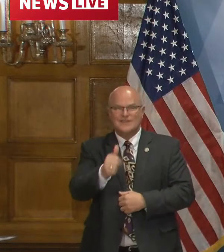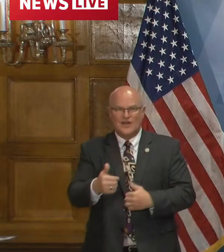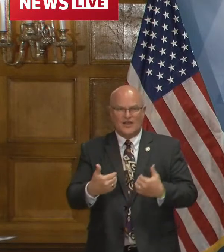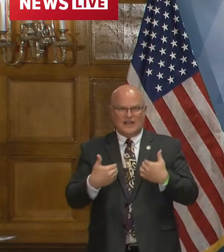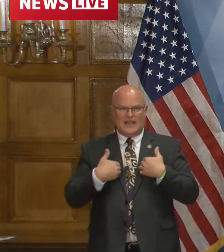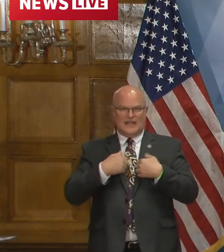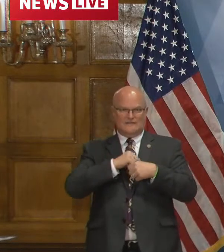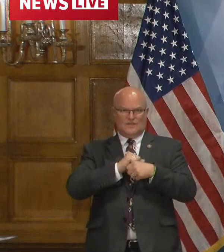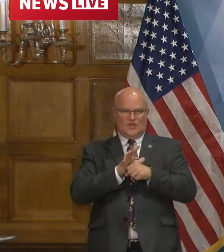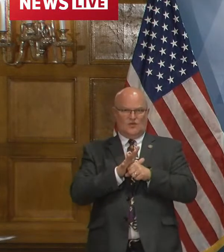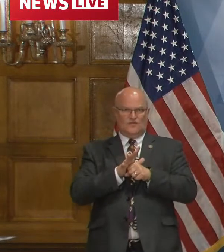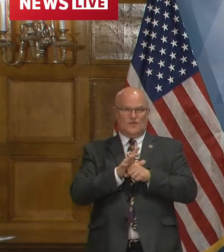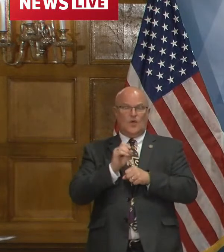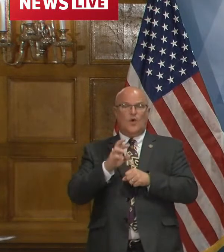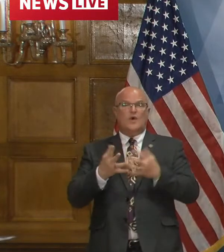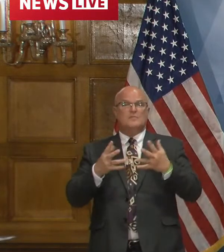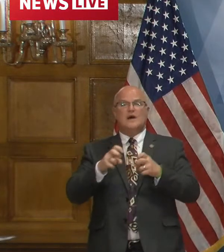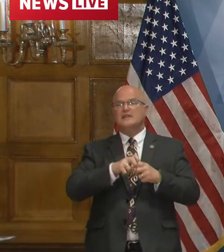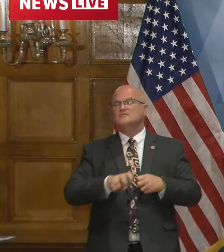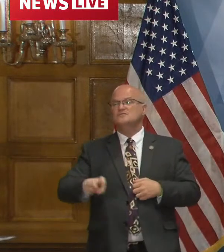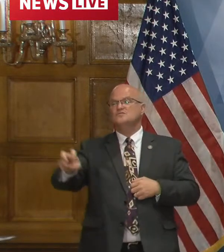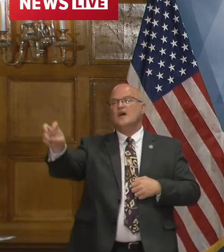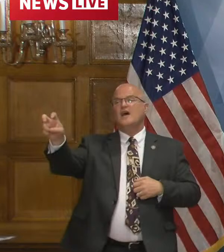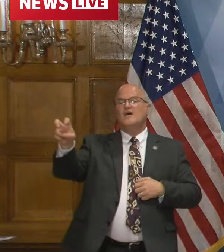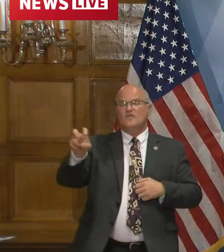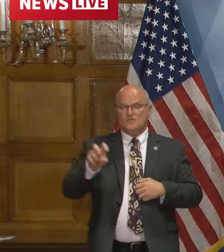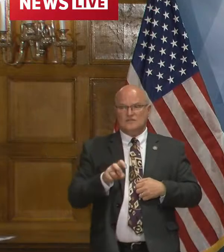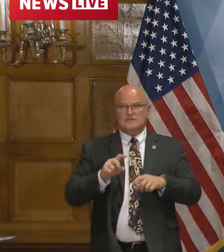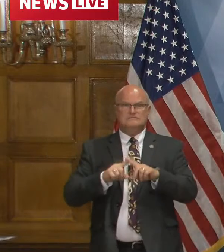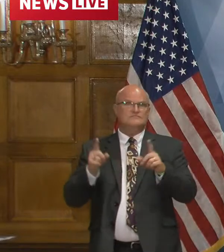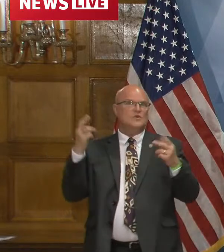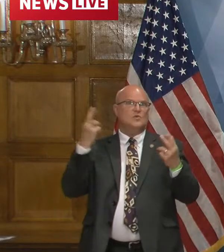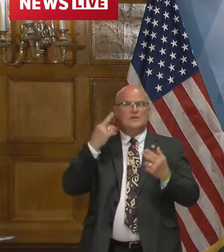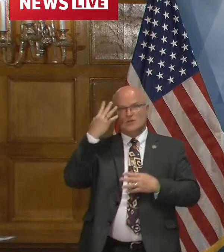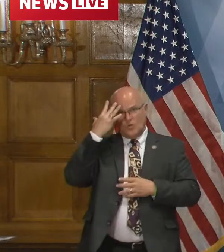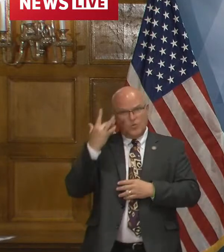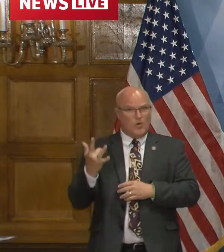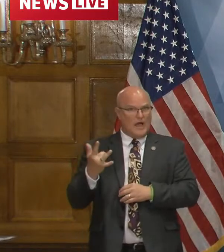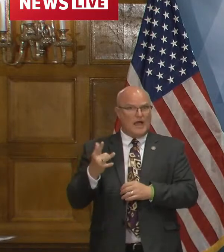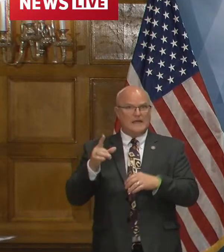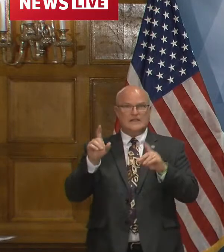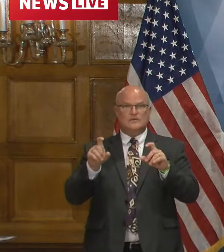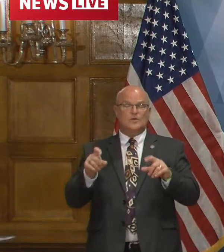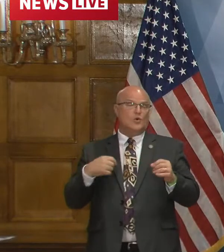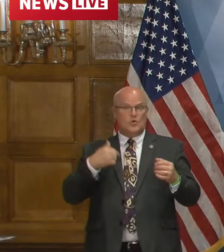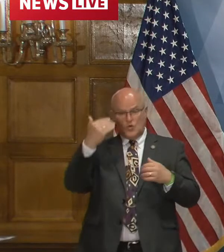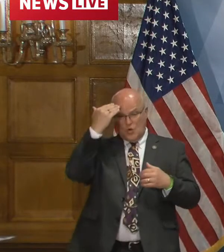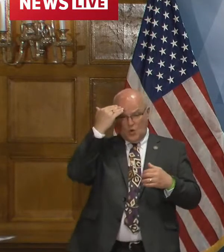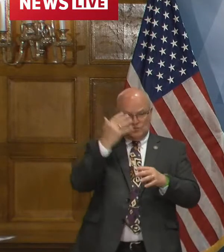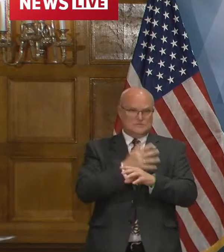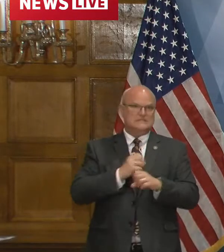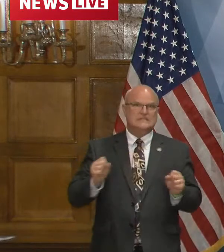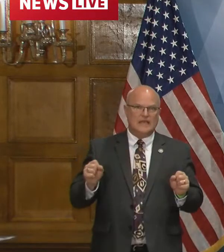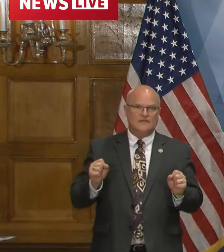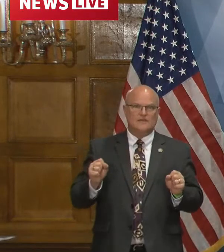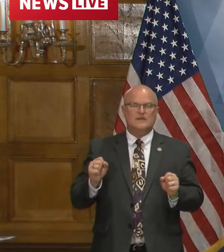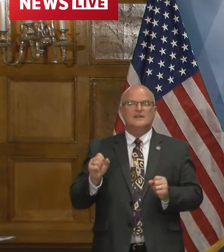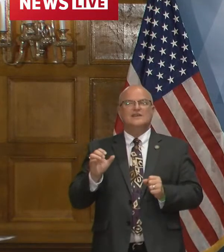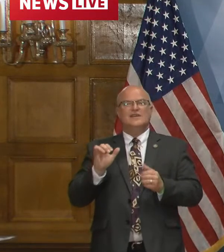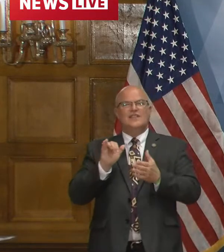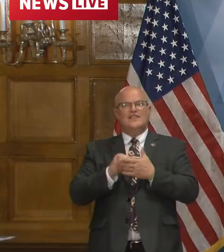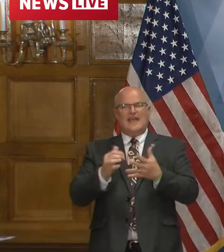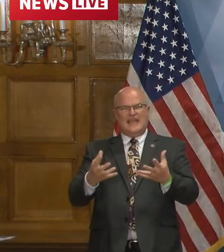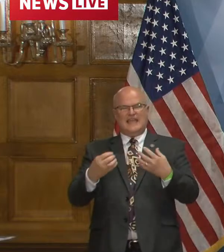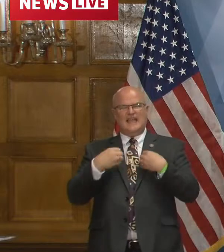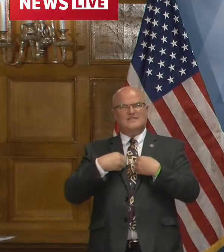COVID, or they might have traveled, and a lot of different reasons, or they just want to know that they're safe. And so that